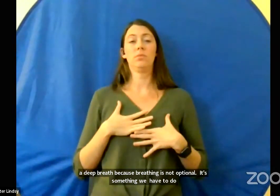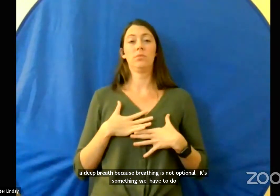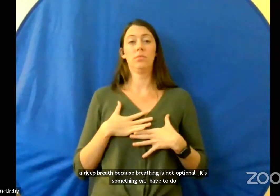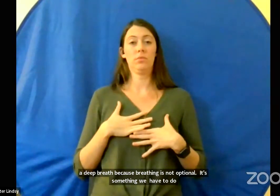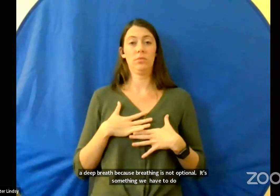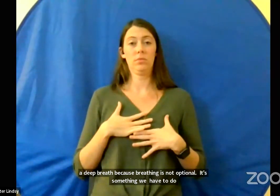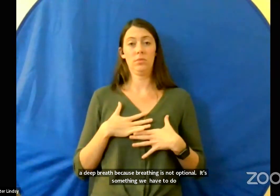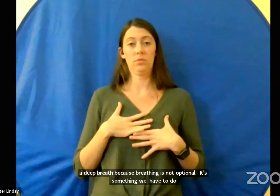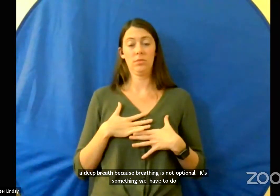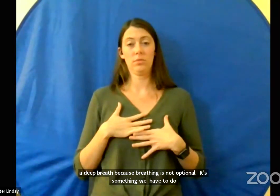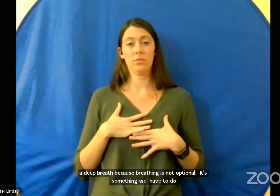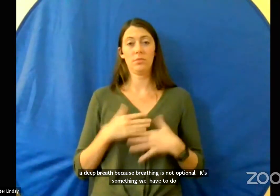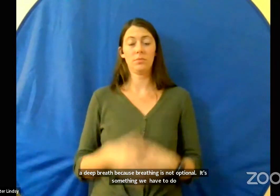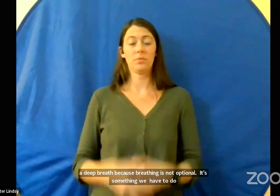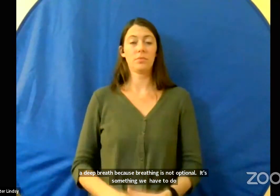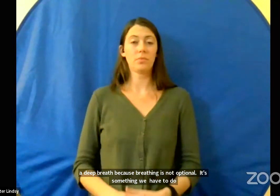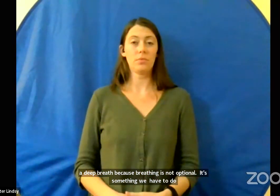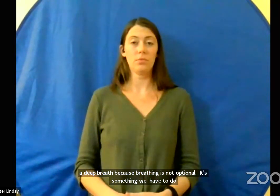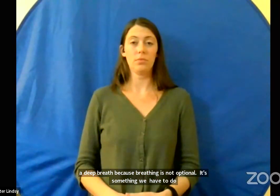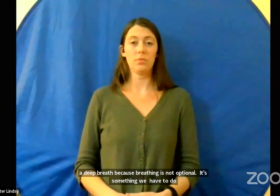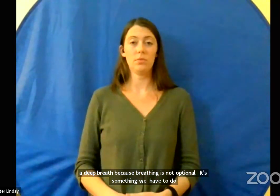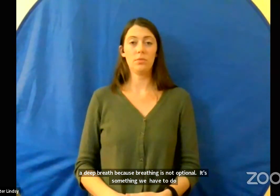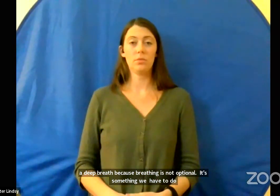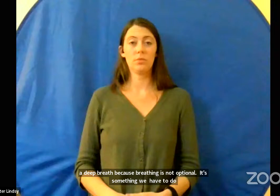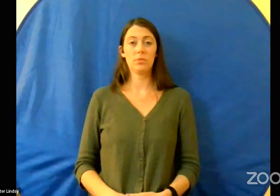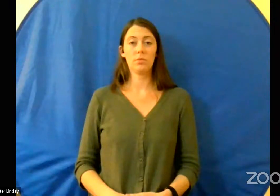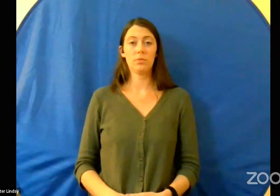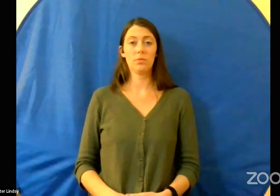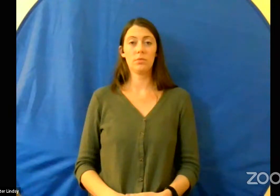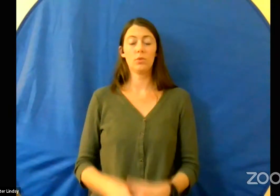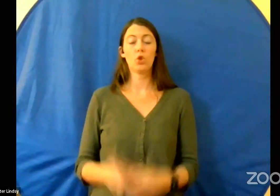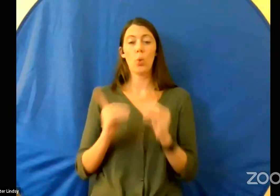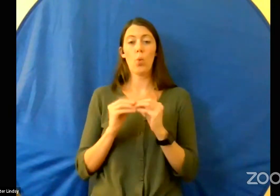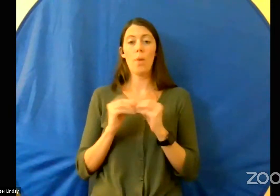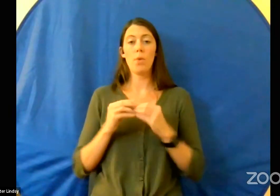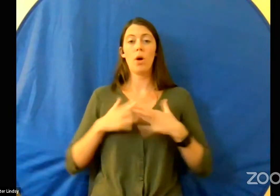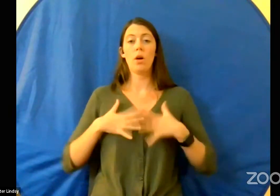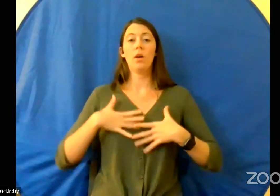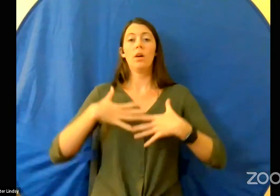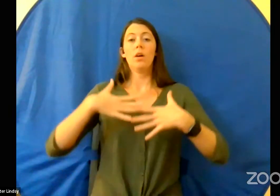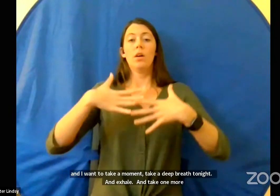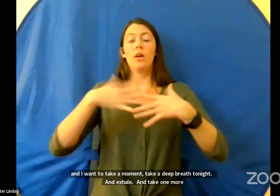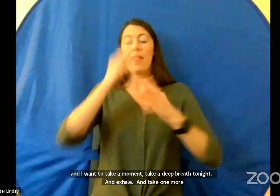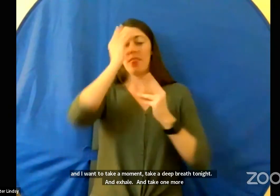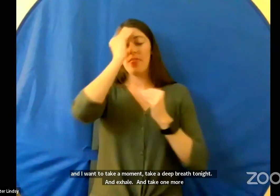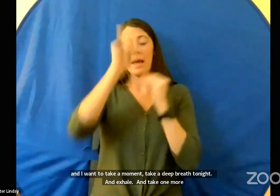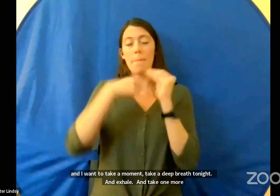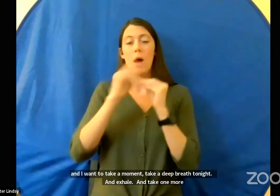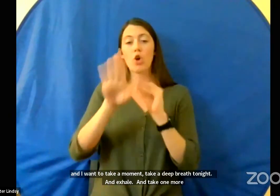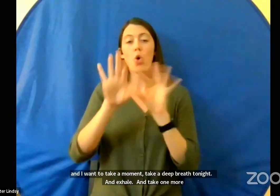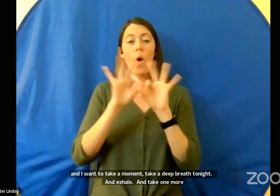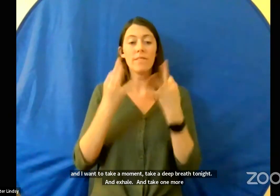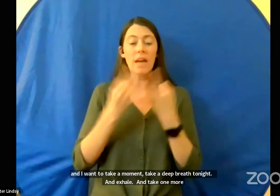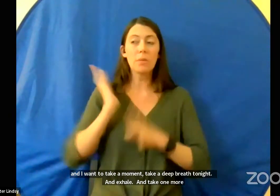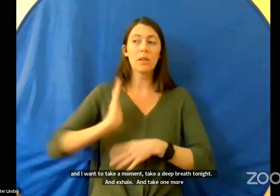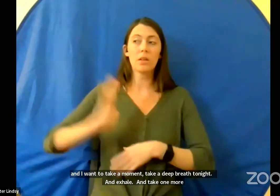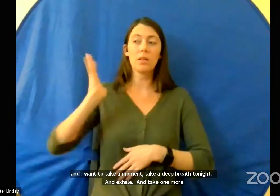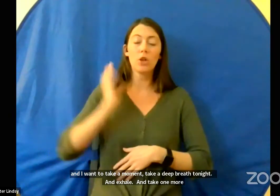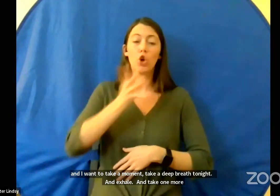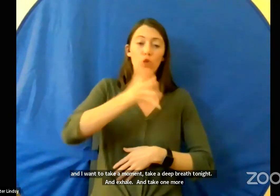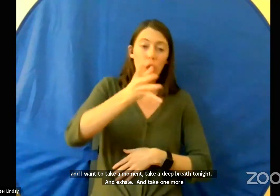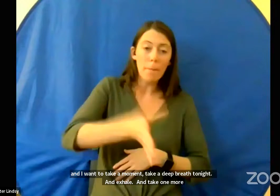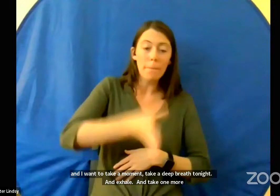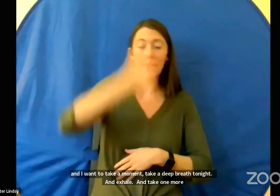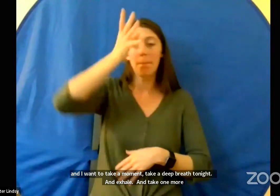And exhale. And take one more breath for your grandmamas and grandfathers, abuelas and tias, people who we honor